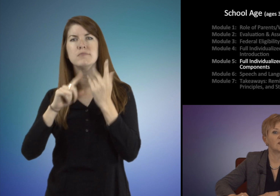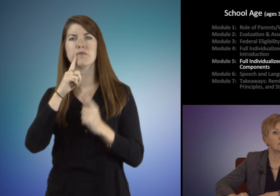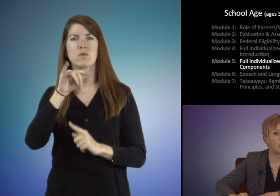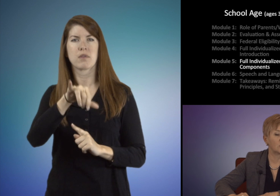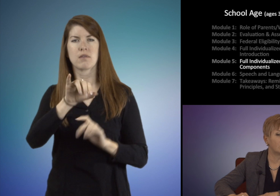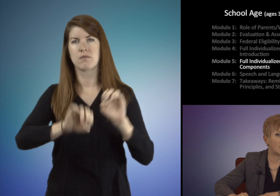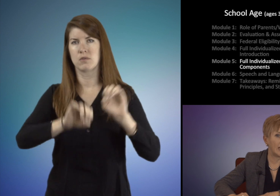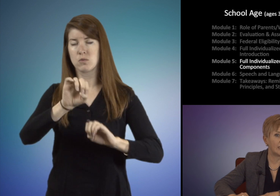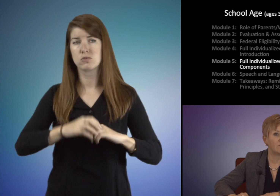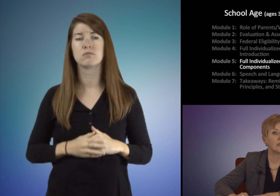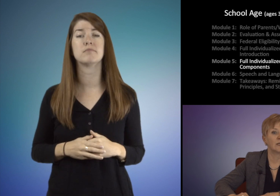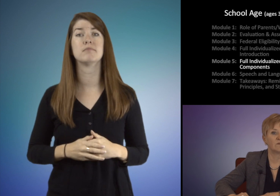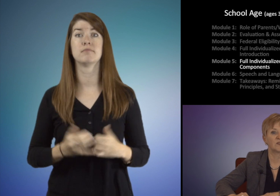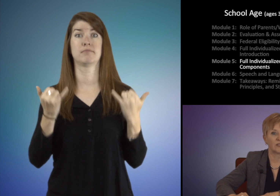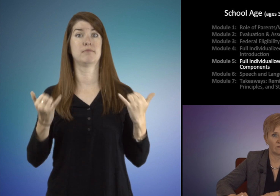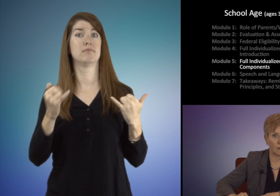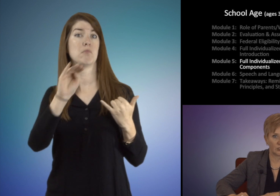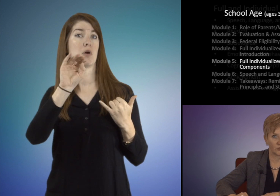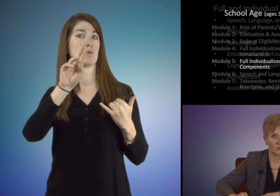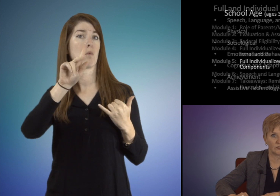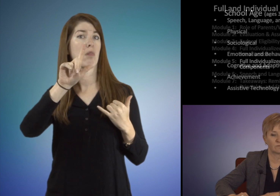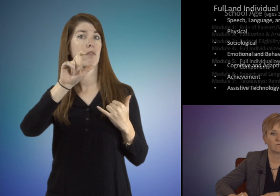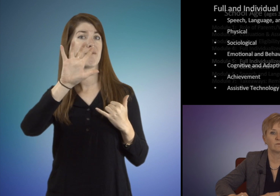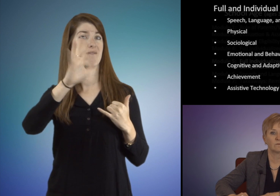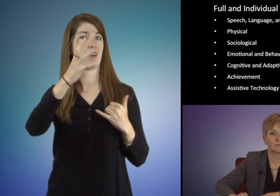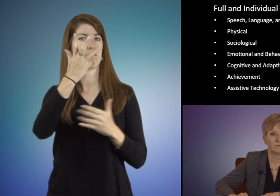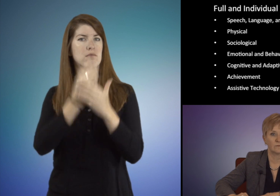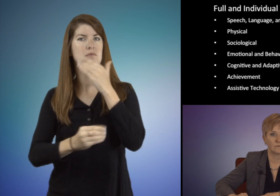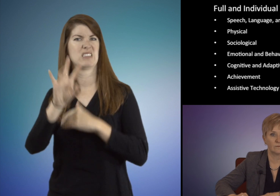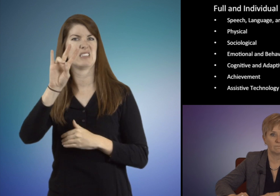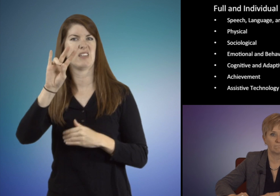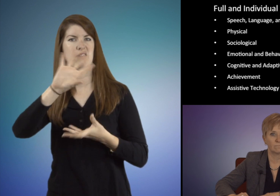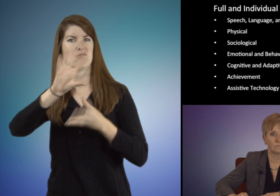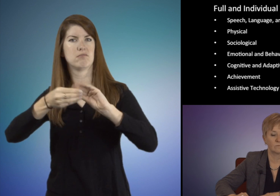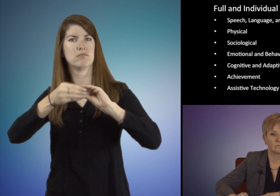And this is Module 5 of the 7 modules.